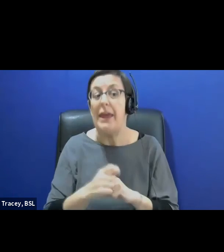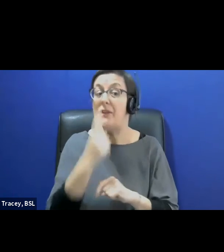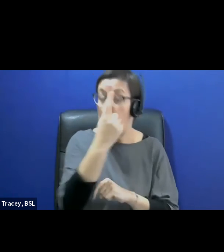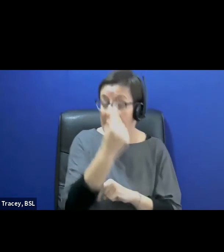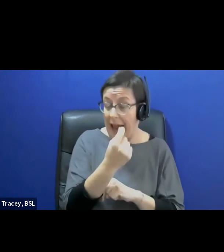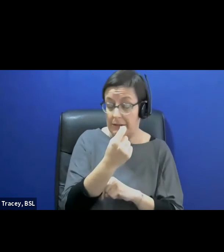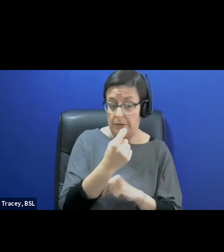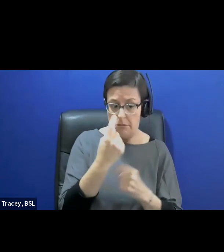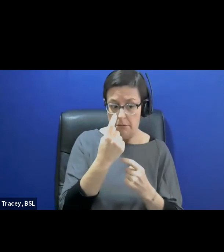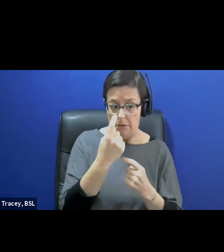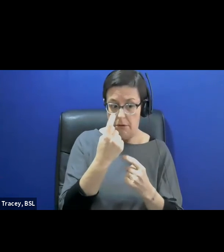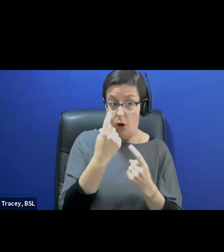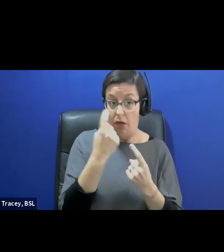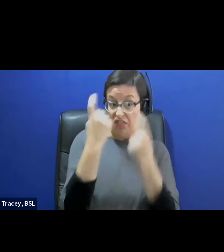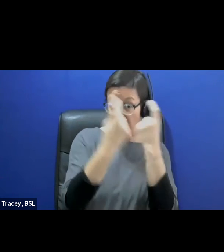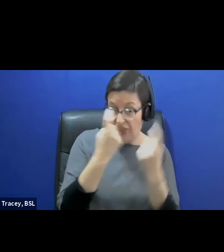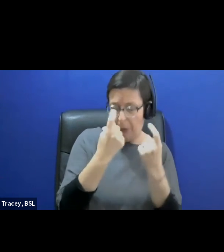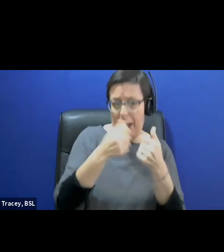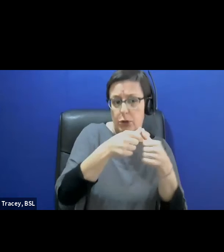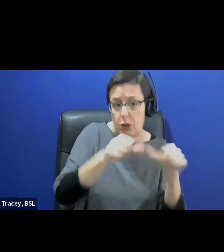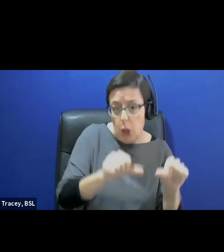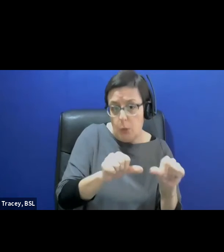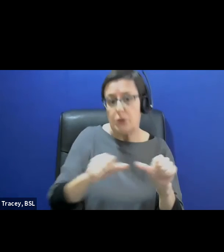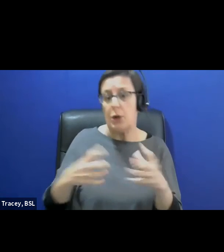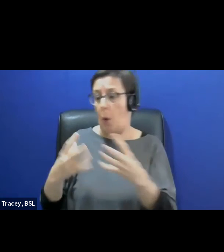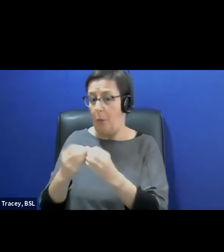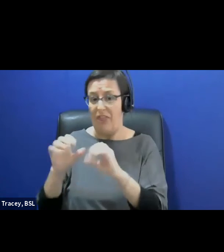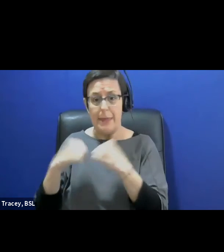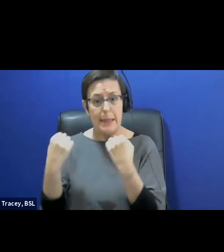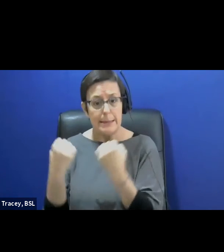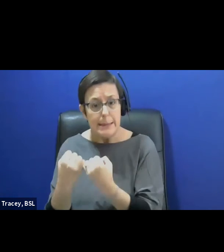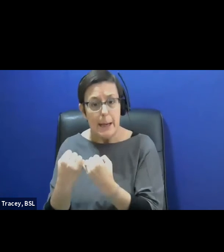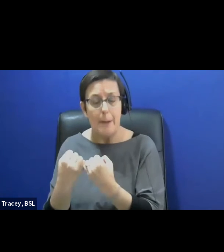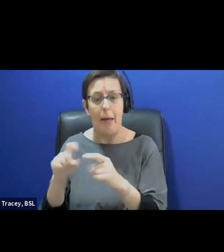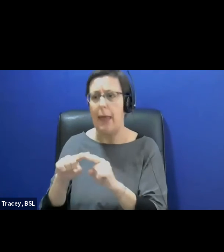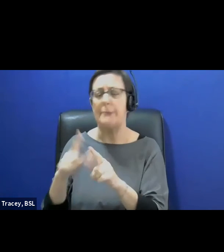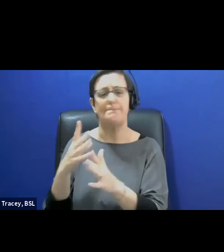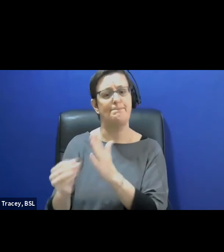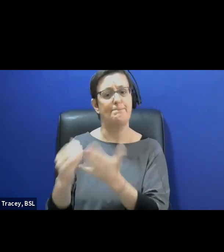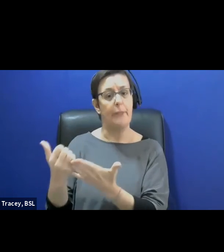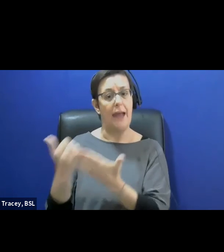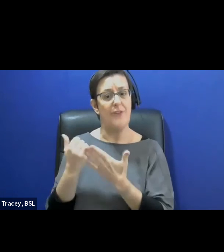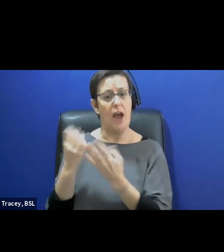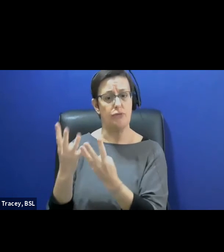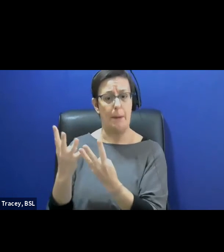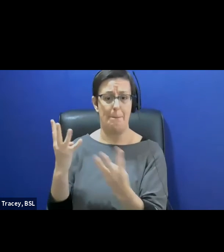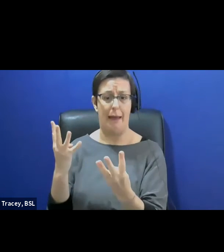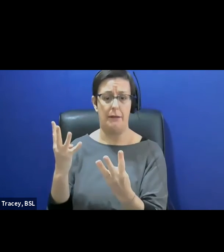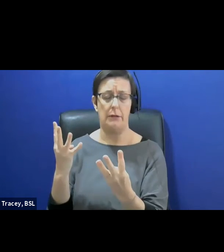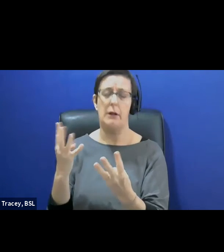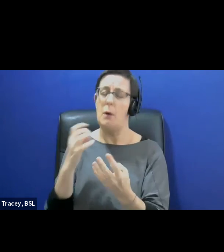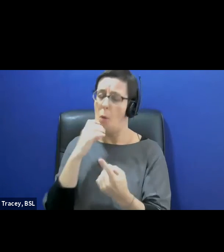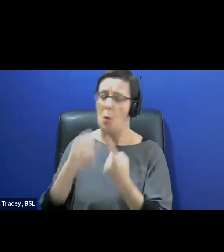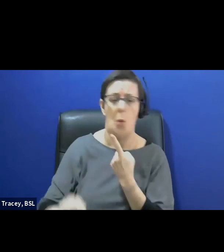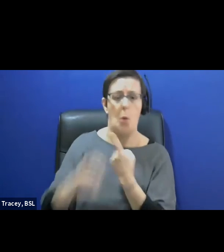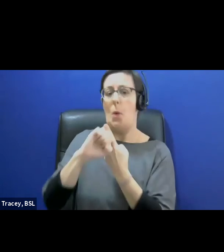conjunction with a team such as the advisory panels that we set up, that will make a huge difference, and it